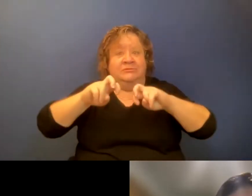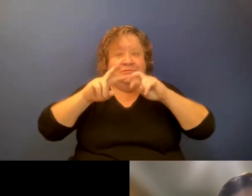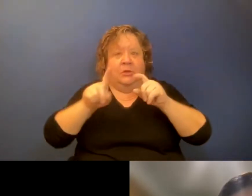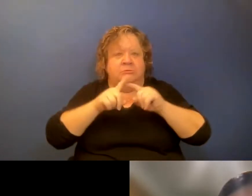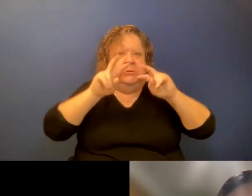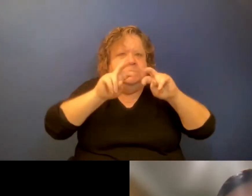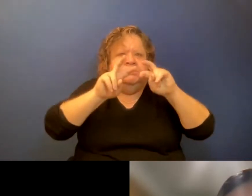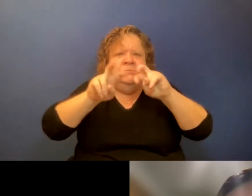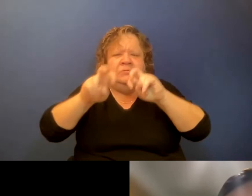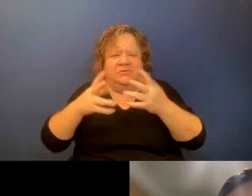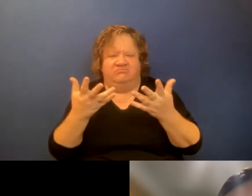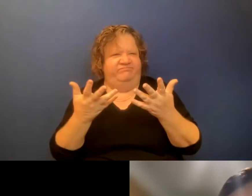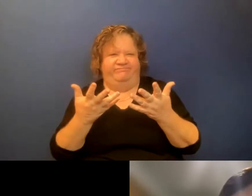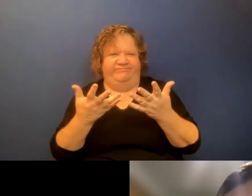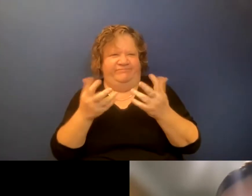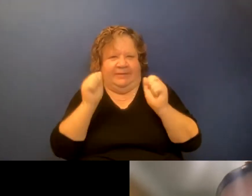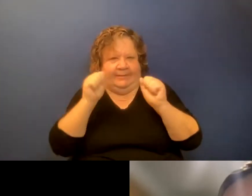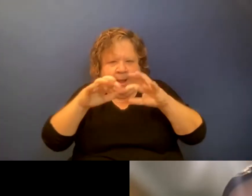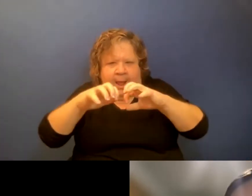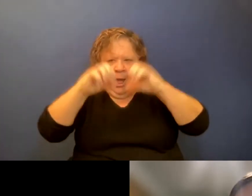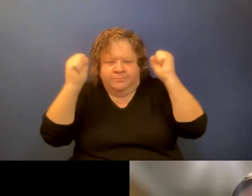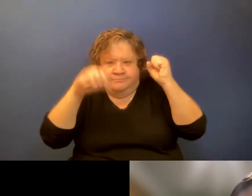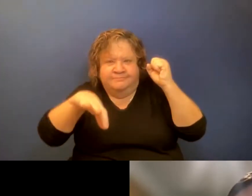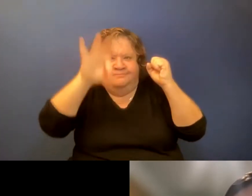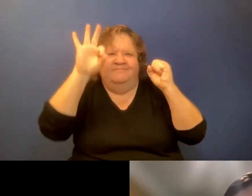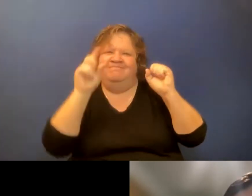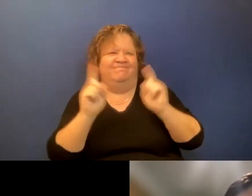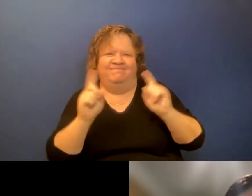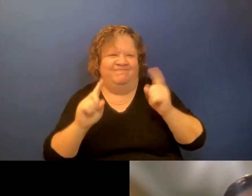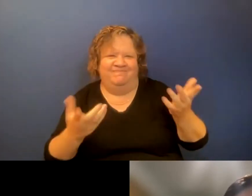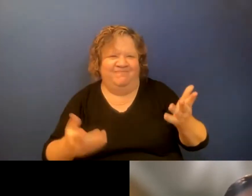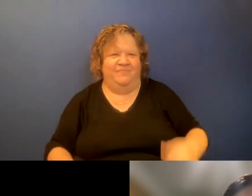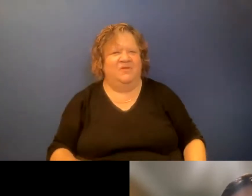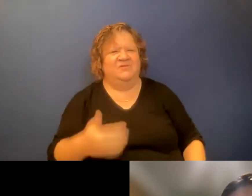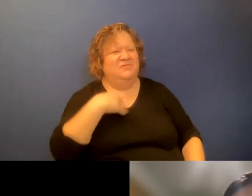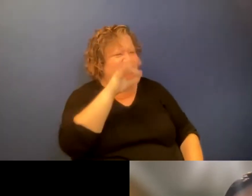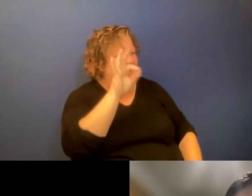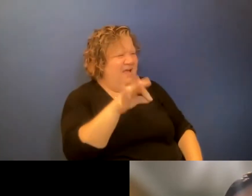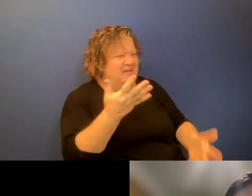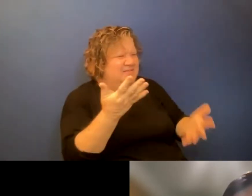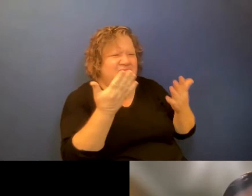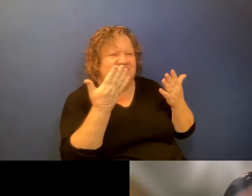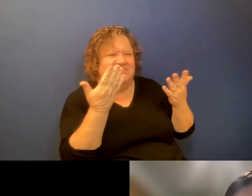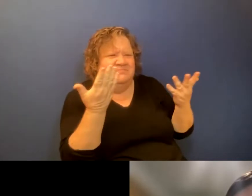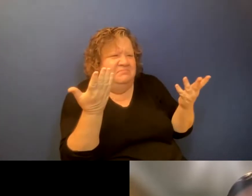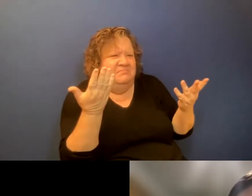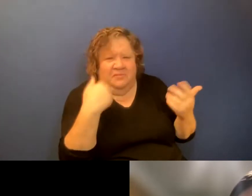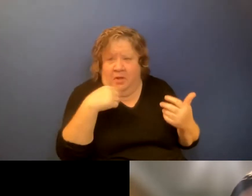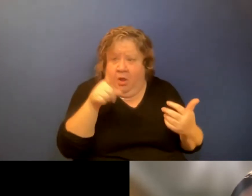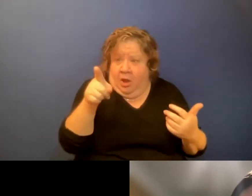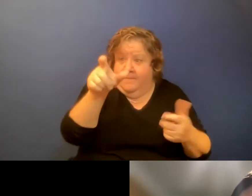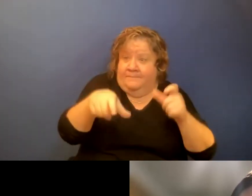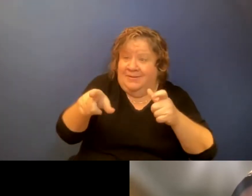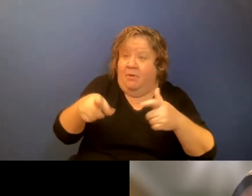of asking people to explain why they do something, which may be kind of second nature or unconscious.